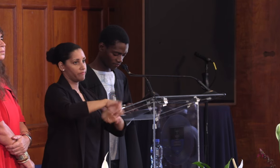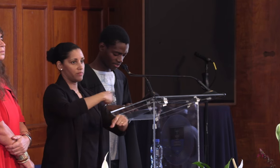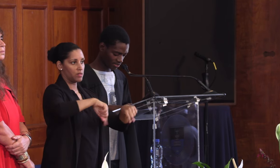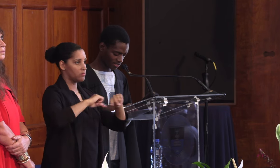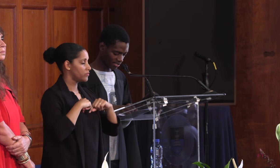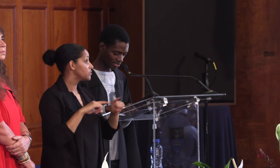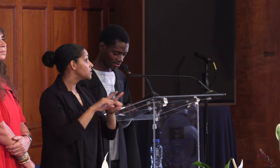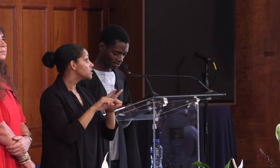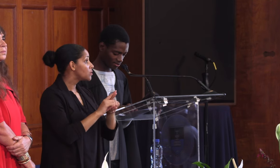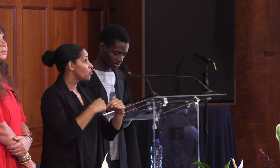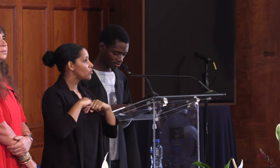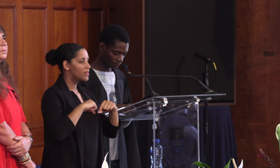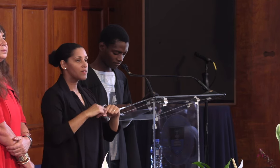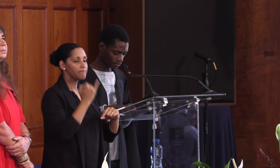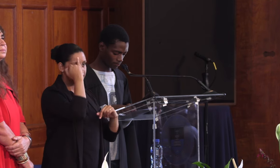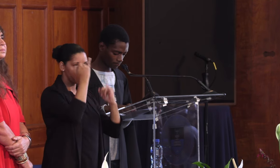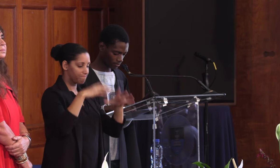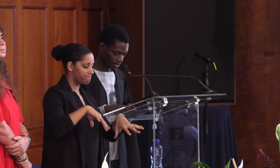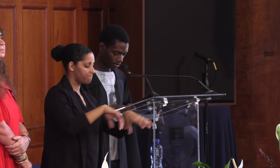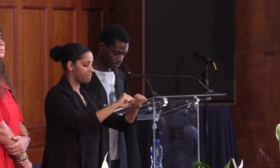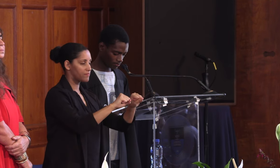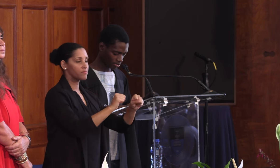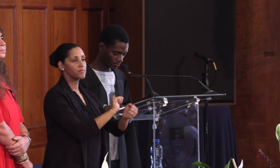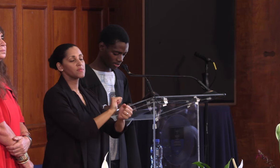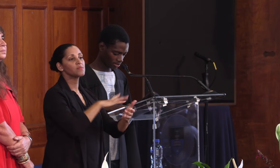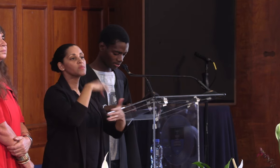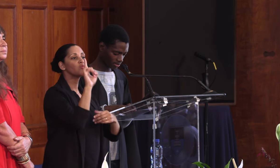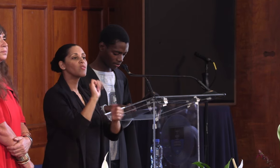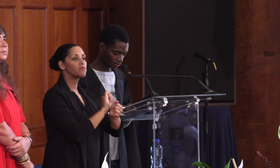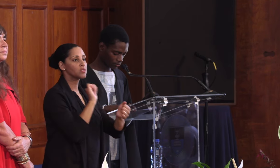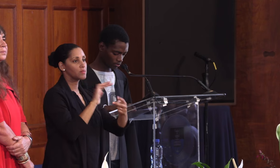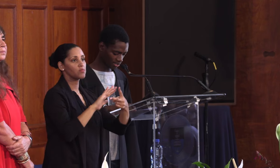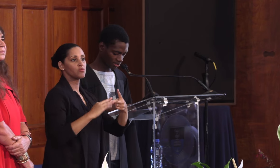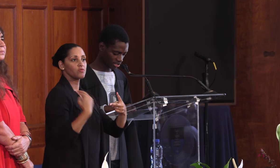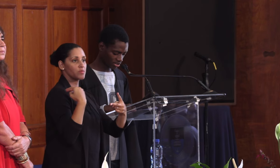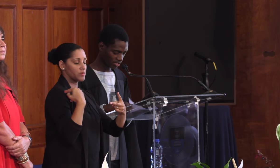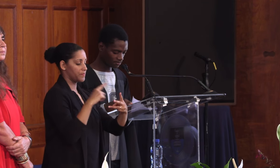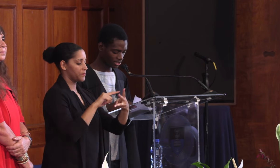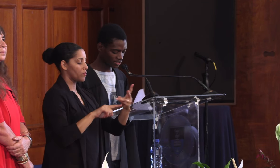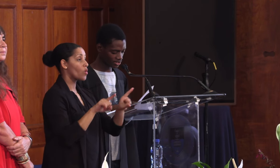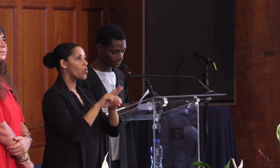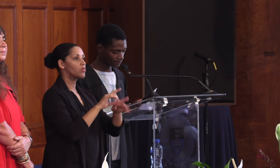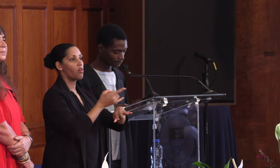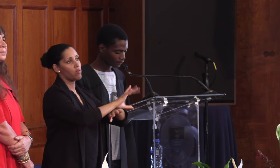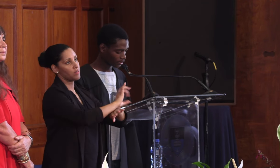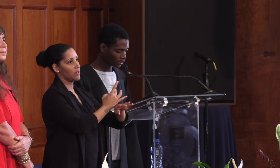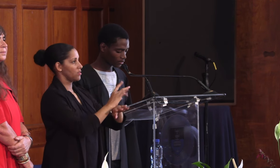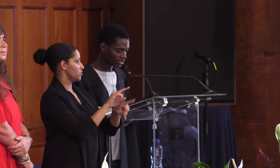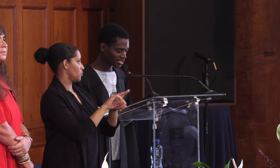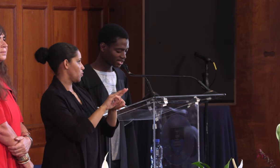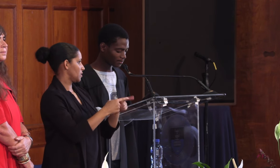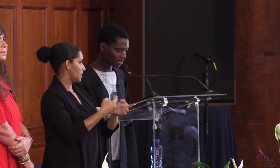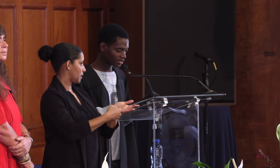to advance these ideals in a spirit of freedom, responsibility, and through consultation and debate.